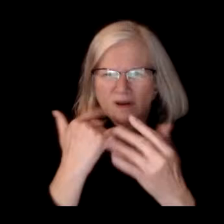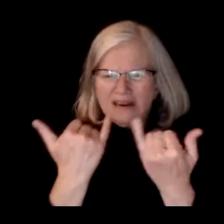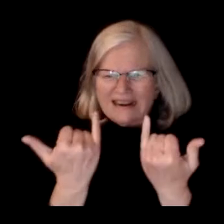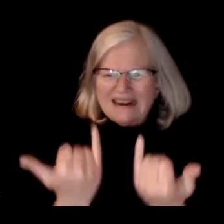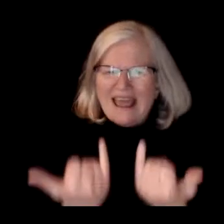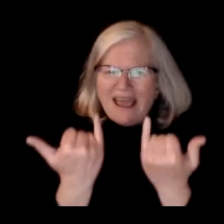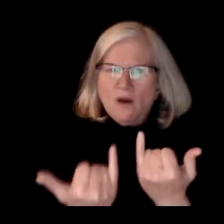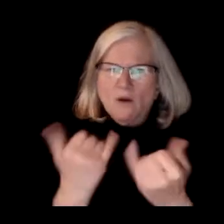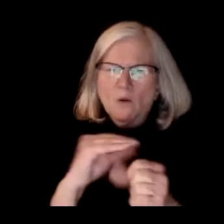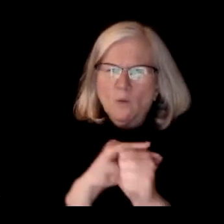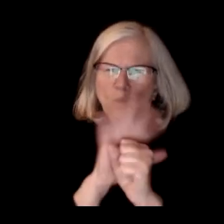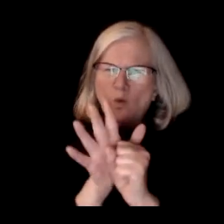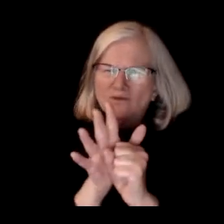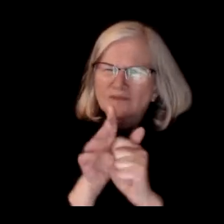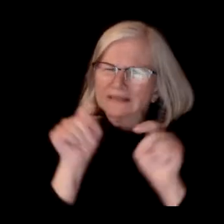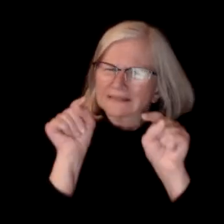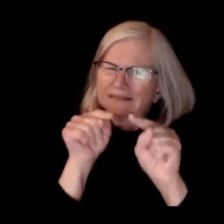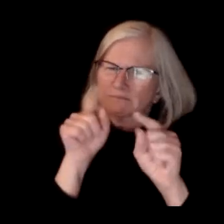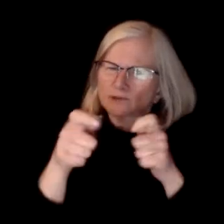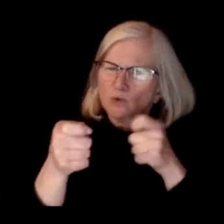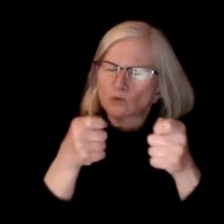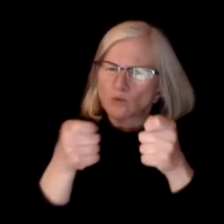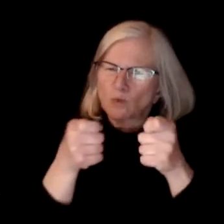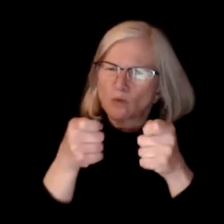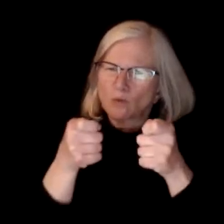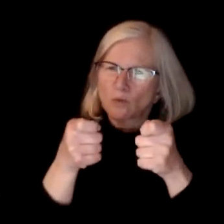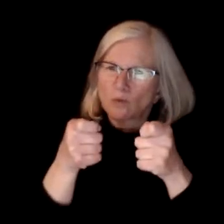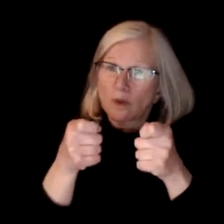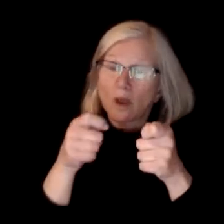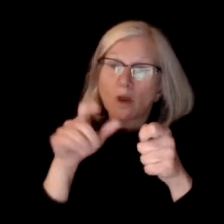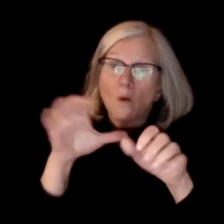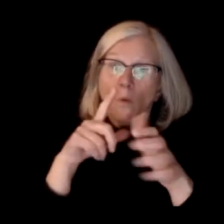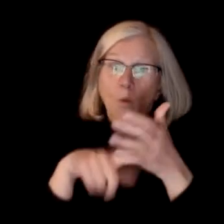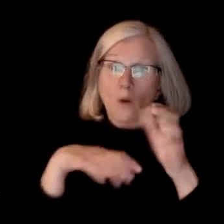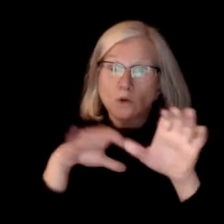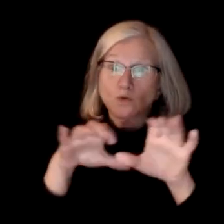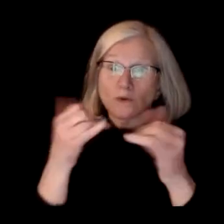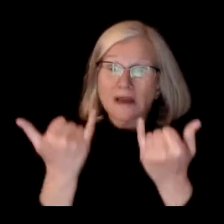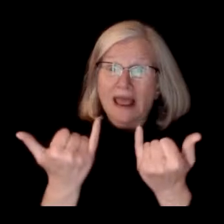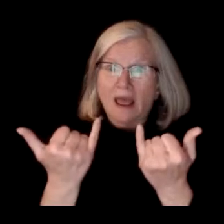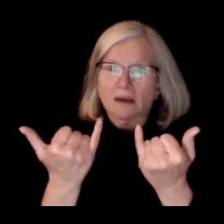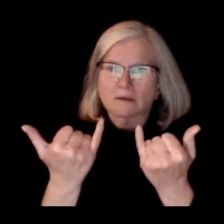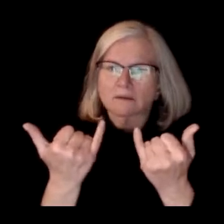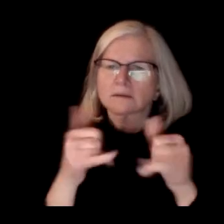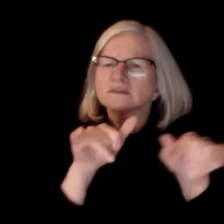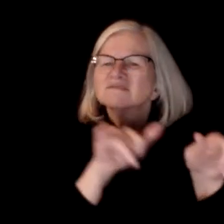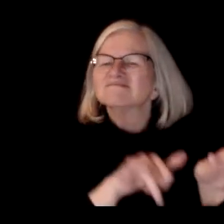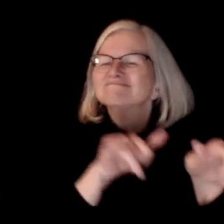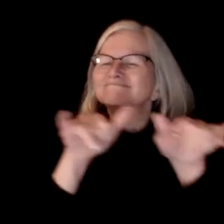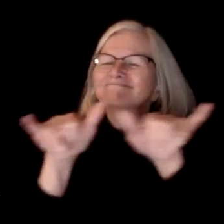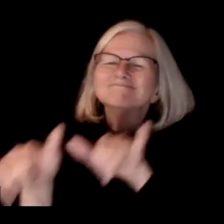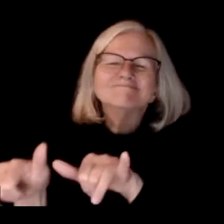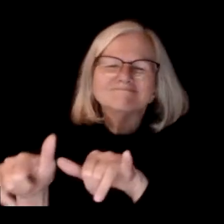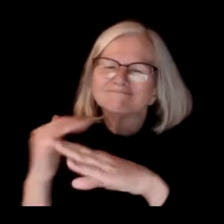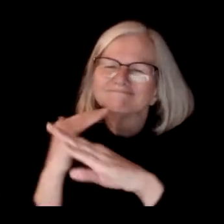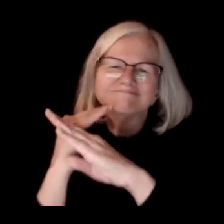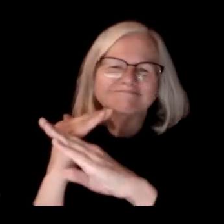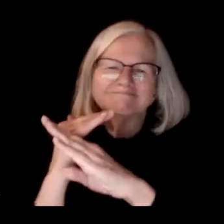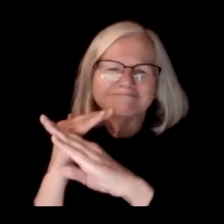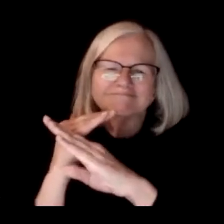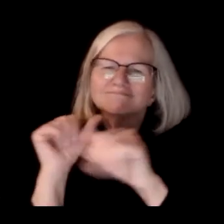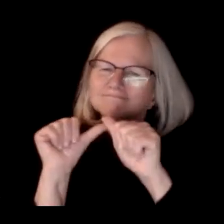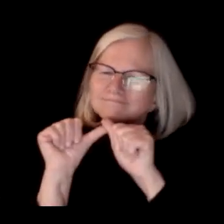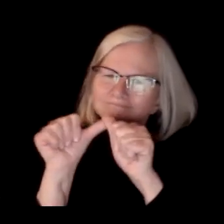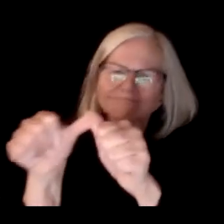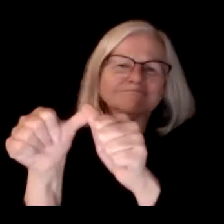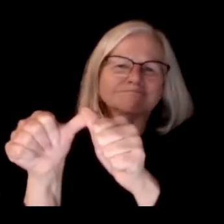the spread of the new variant. That is, just paying continuing to pay close attention